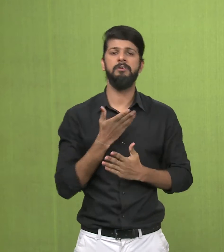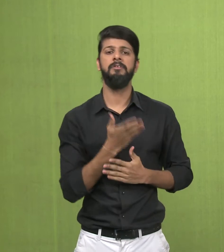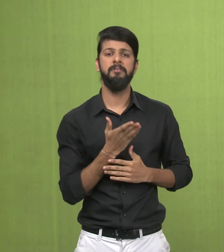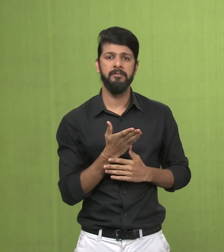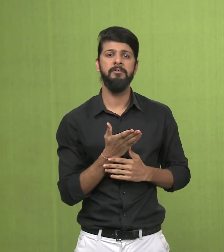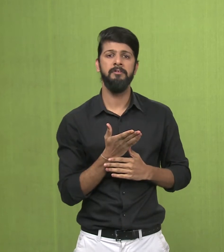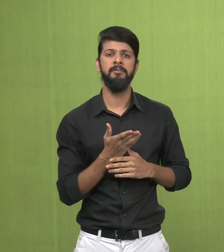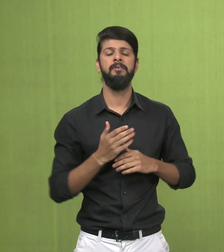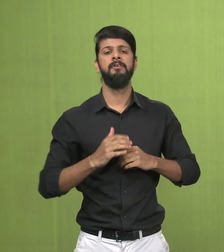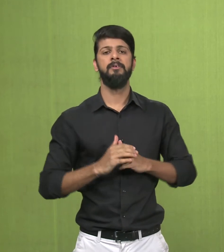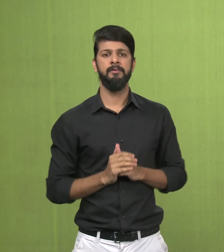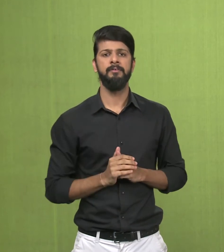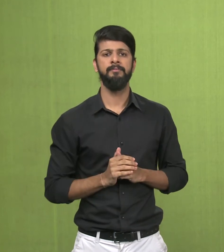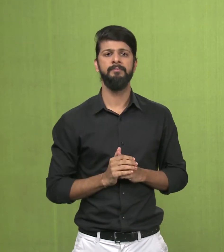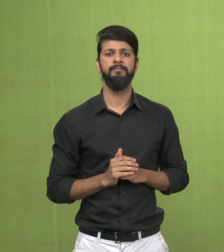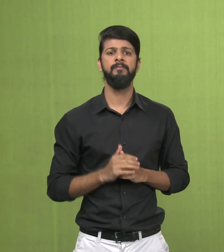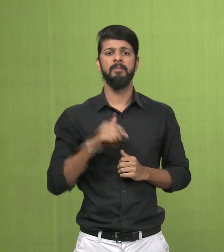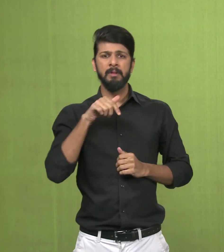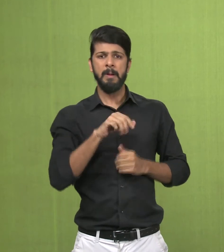which shows that the artisans were very skilled,